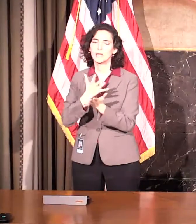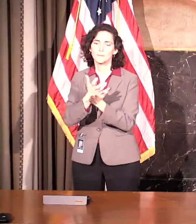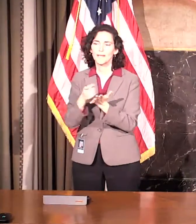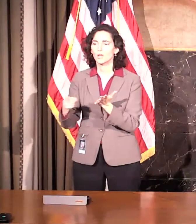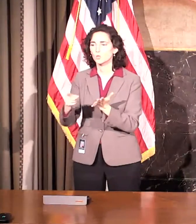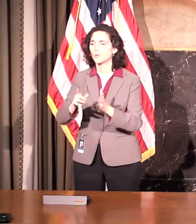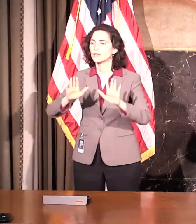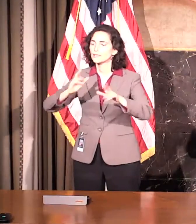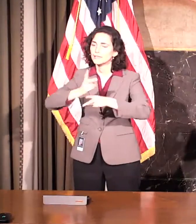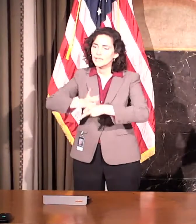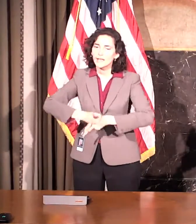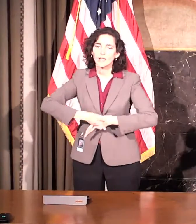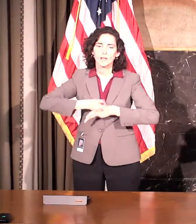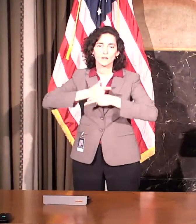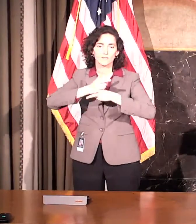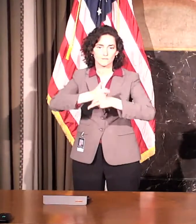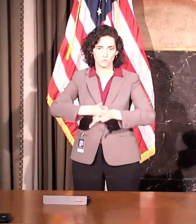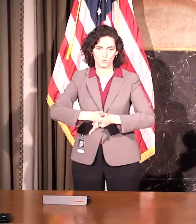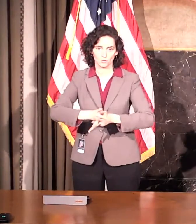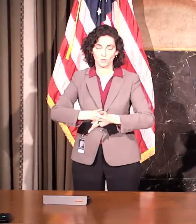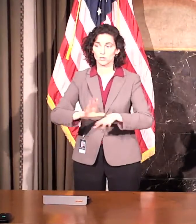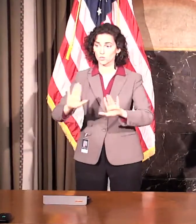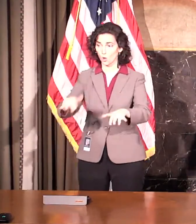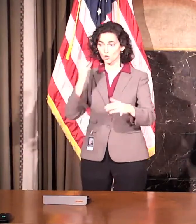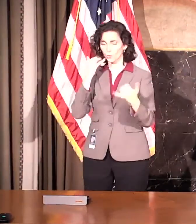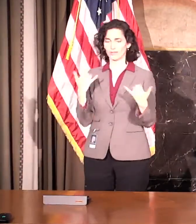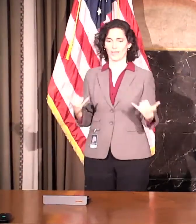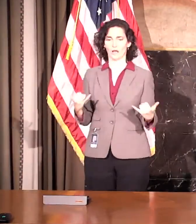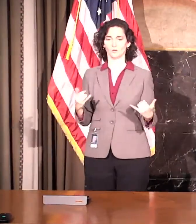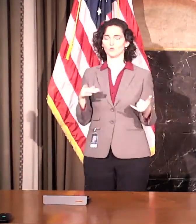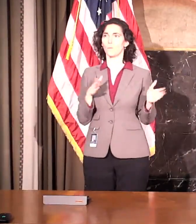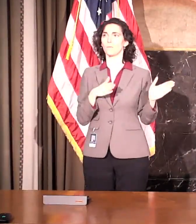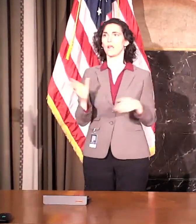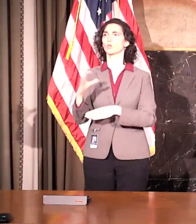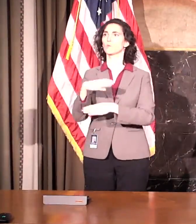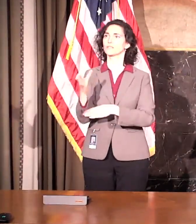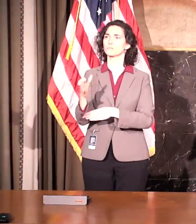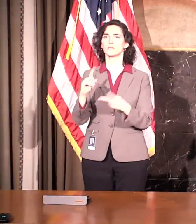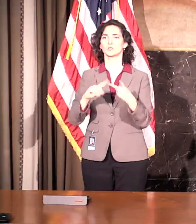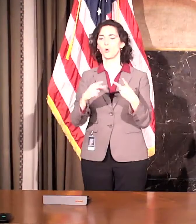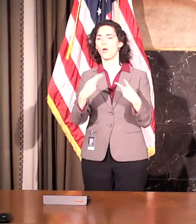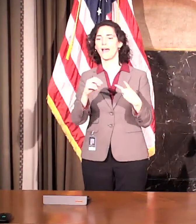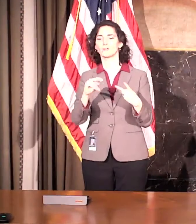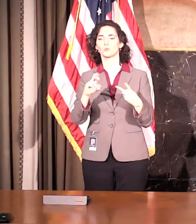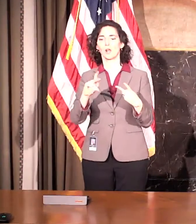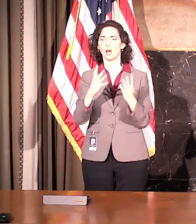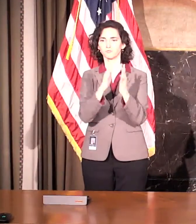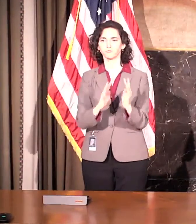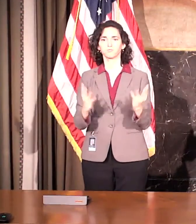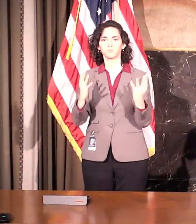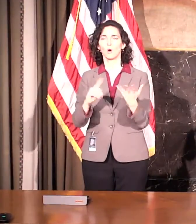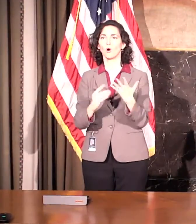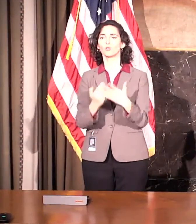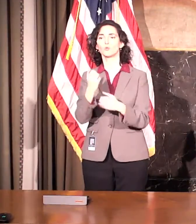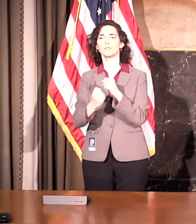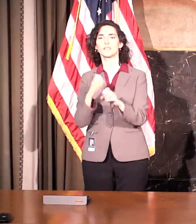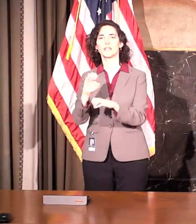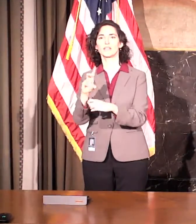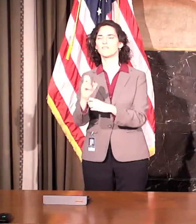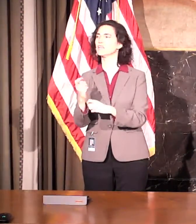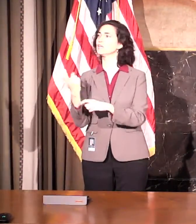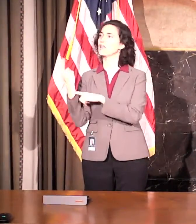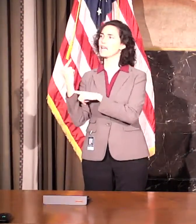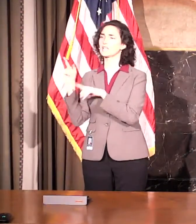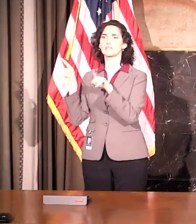If you're planning today on a Christmas or a Hanukkah or a New Year's Eve that looks like previous